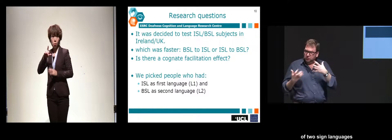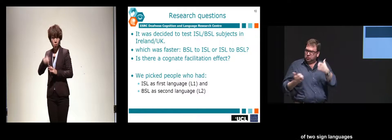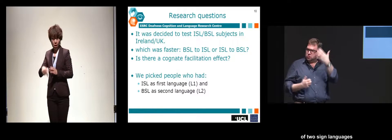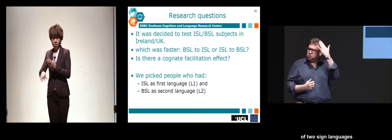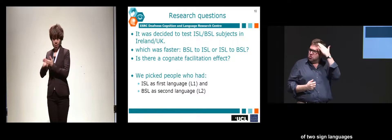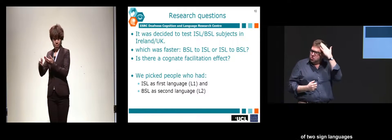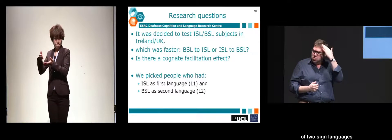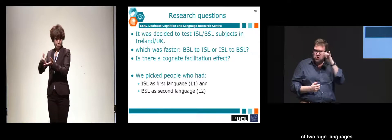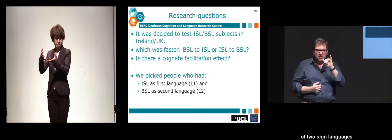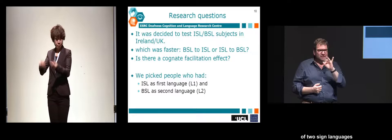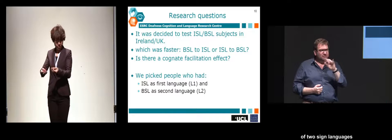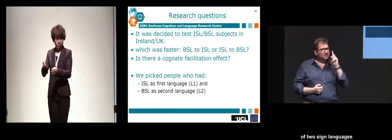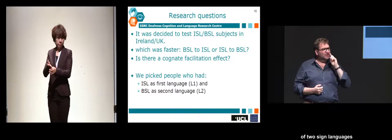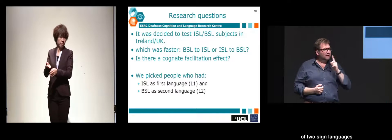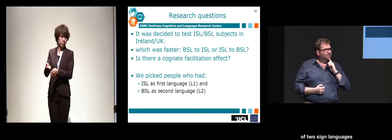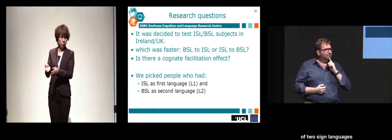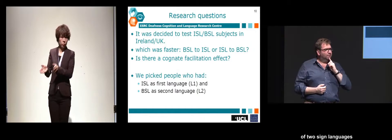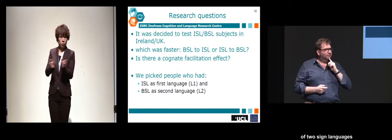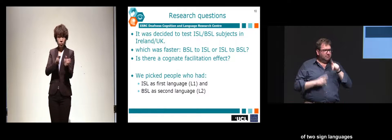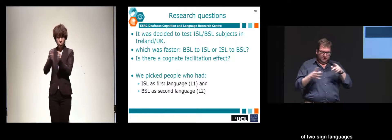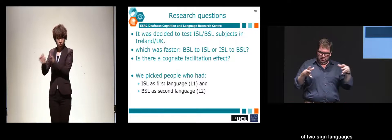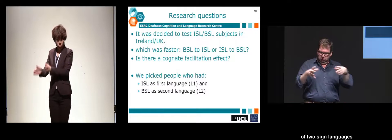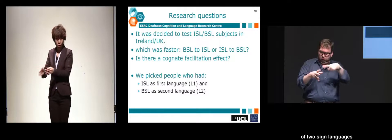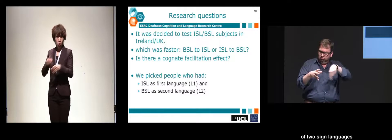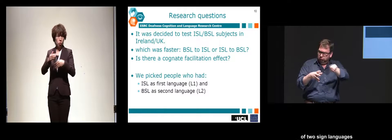sign languages in contact with each other.